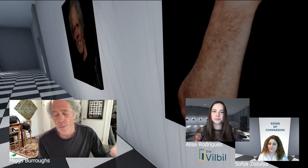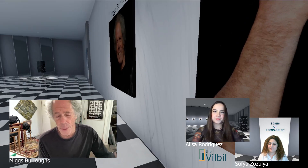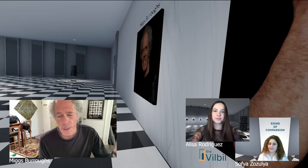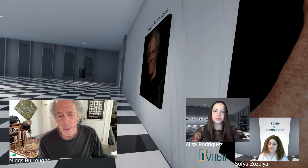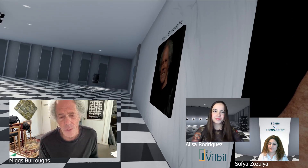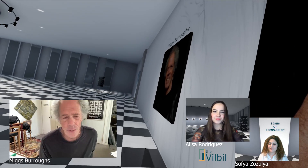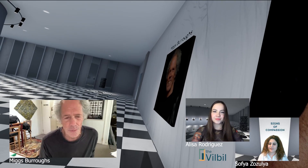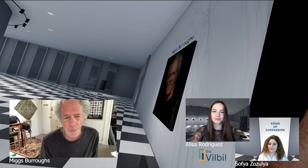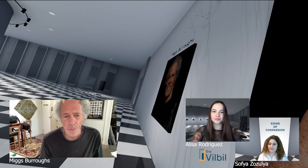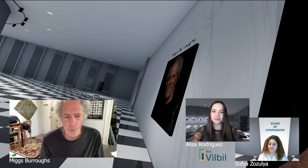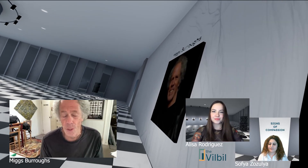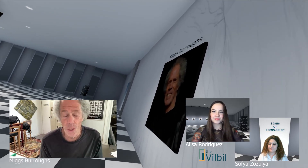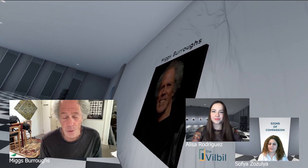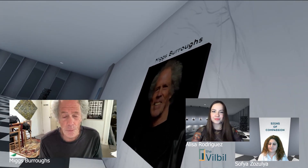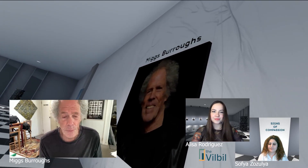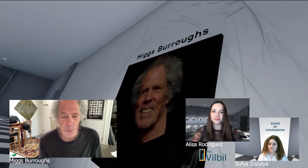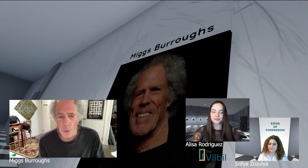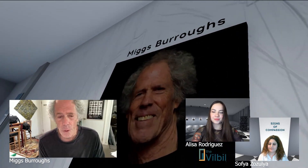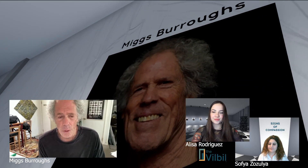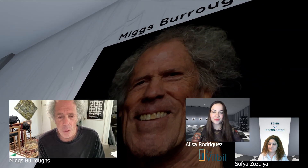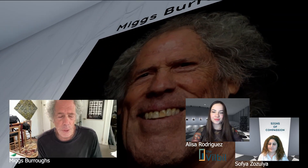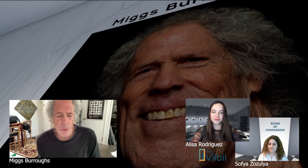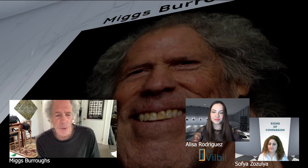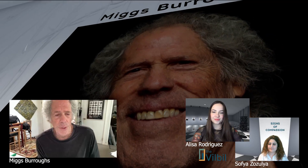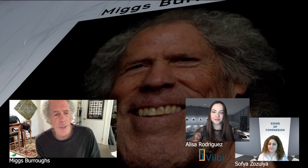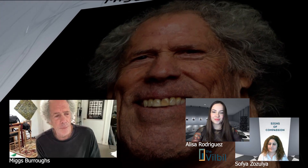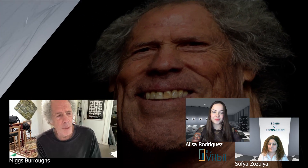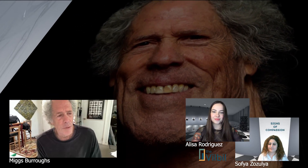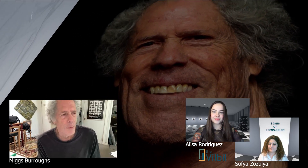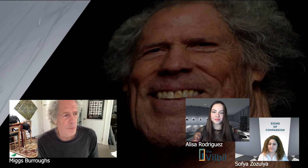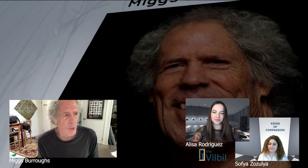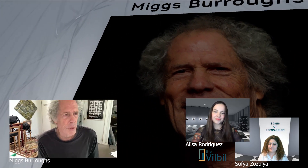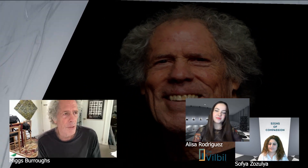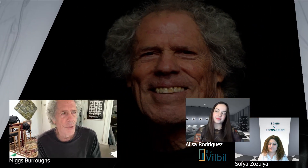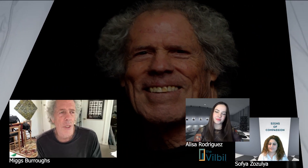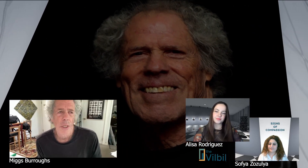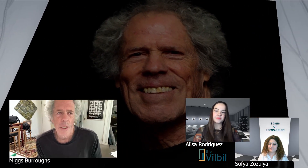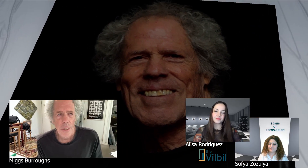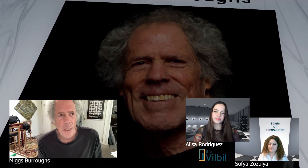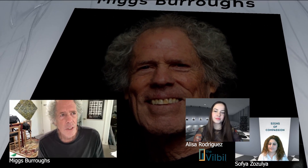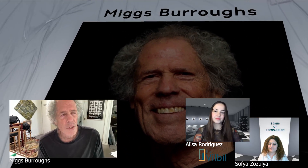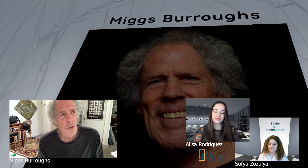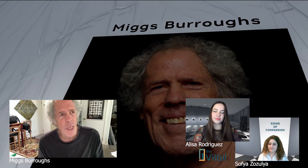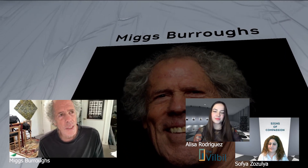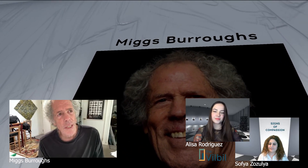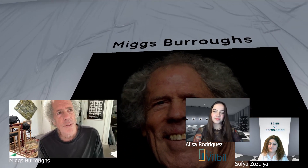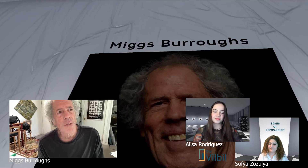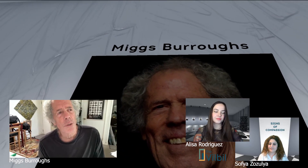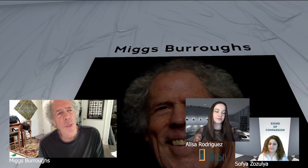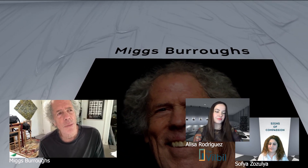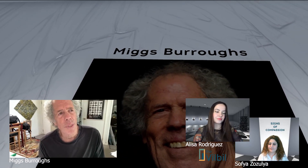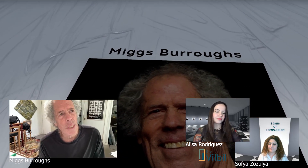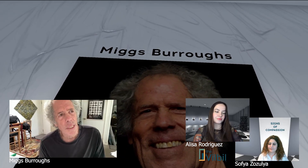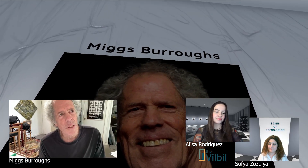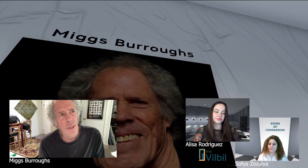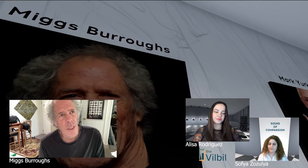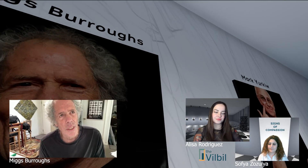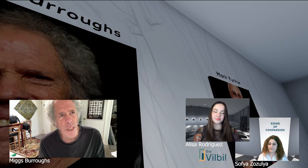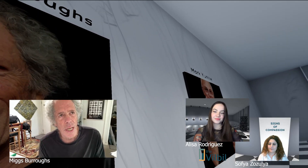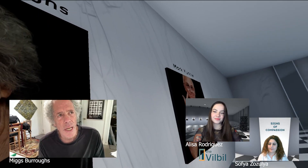but where she grew up and wrote all her poetry in the bedroom upstairs. So that kind of introduced me to Emily Dickinson, and